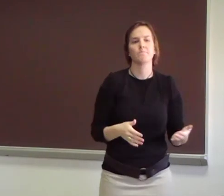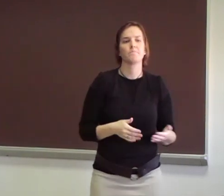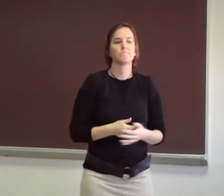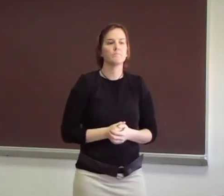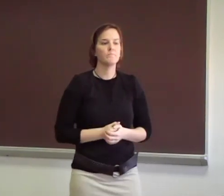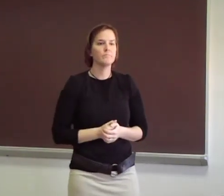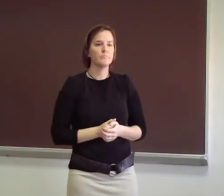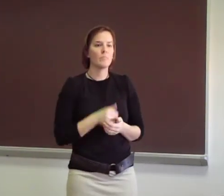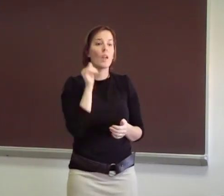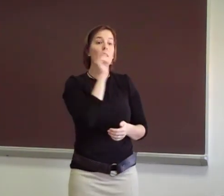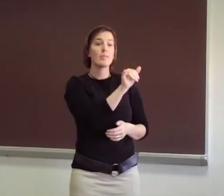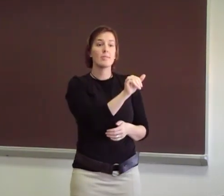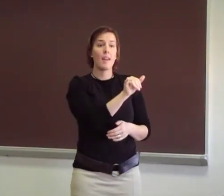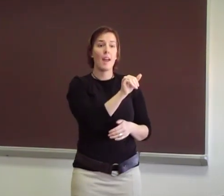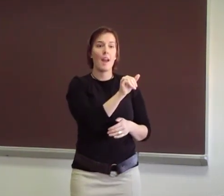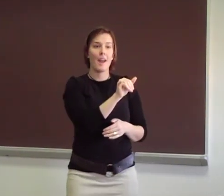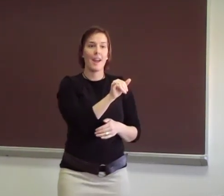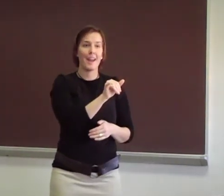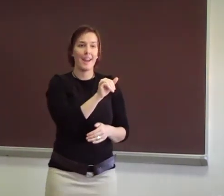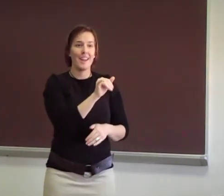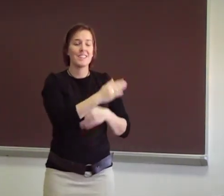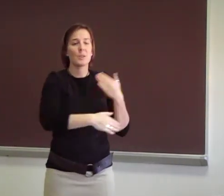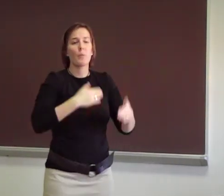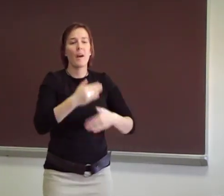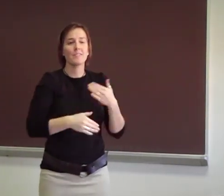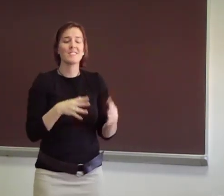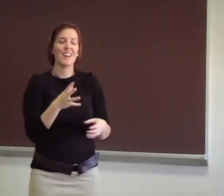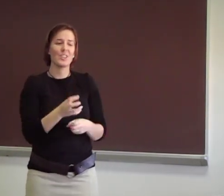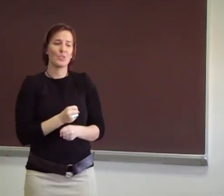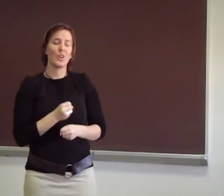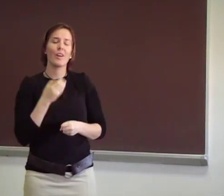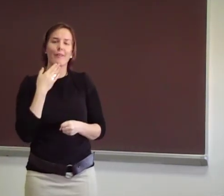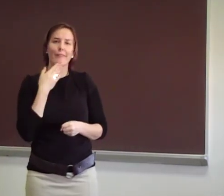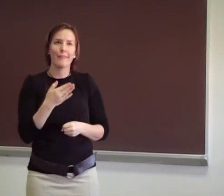And that is a process that took a good, just putting the clay